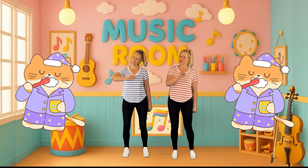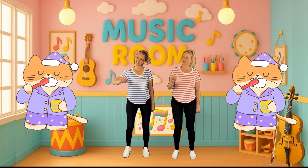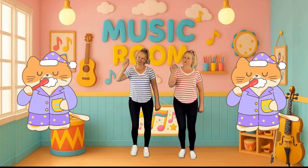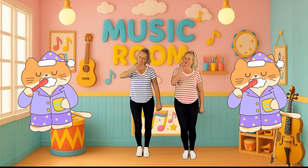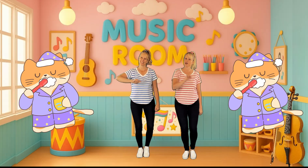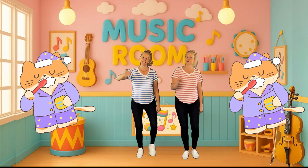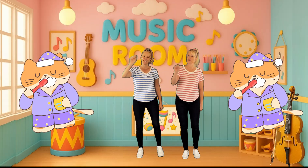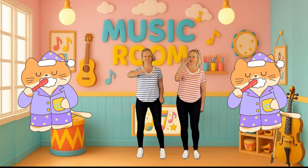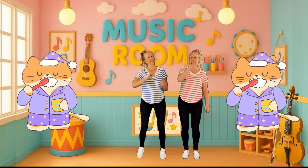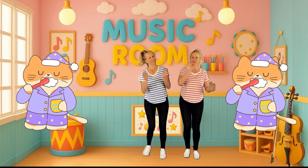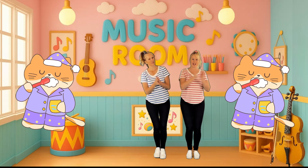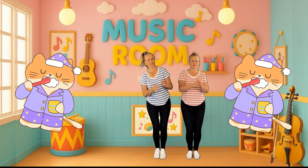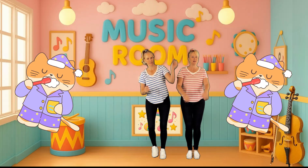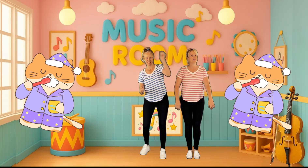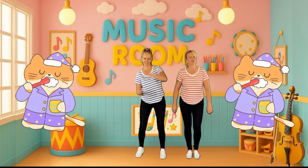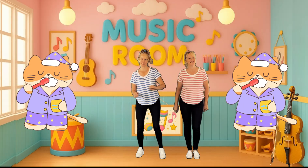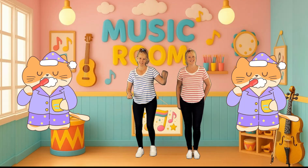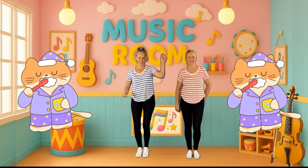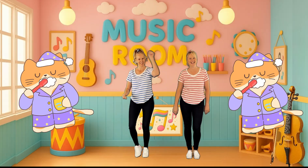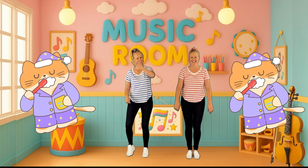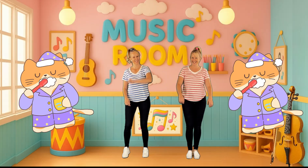Circle, circle, circle, circle. Well done.